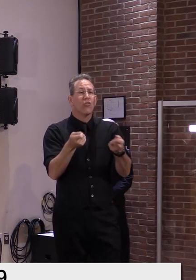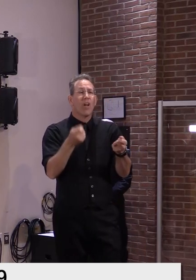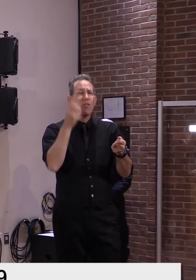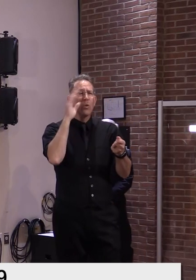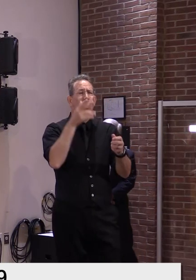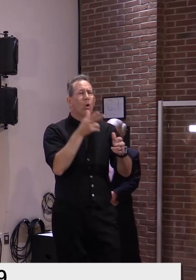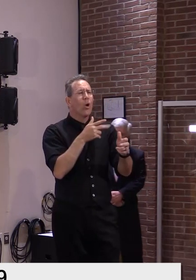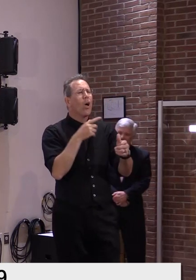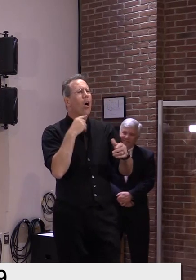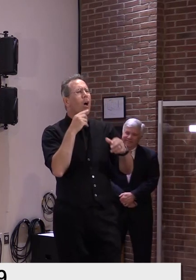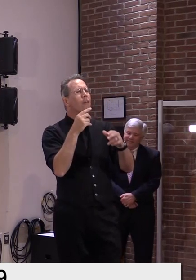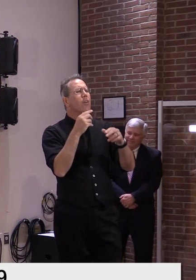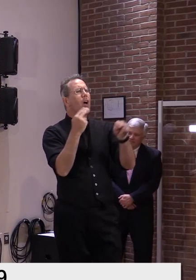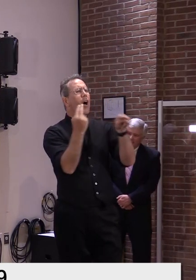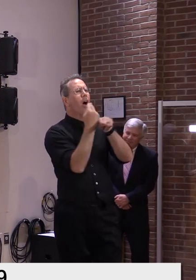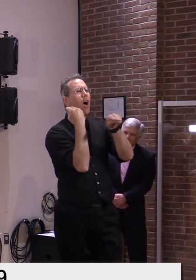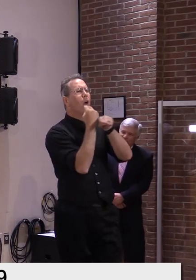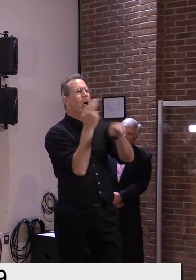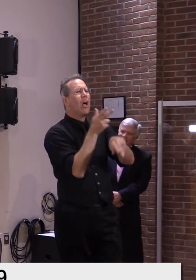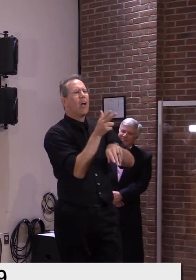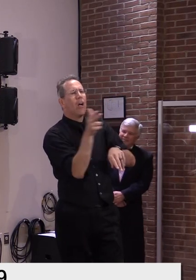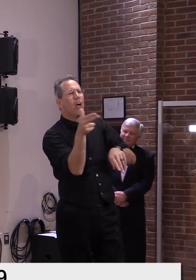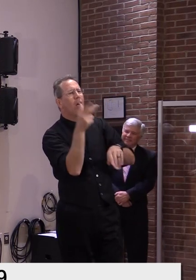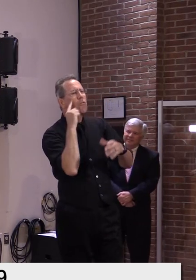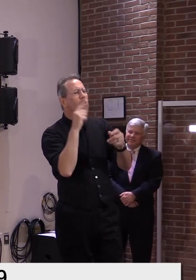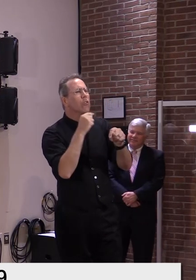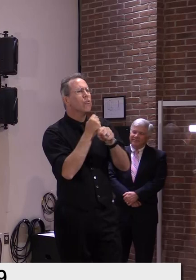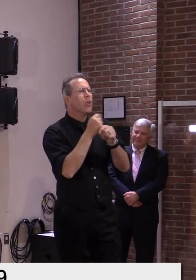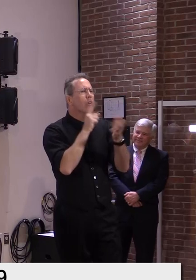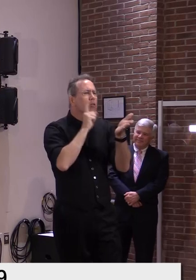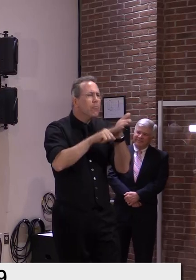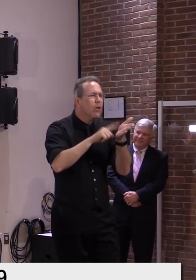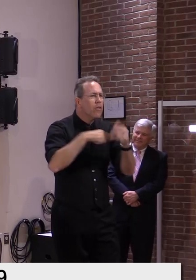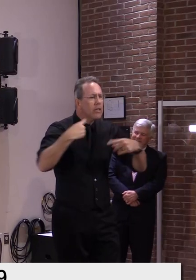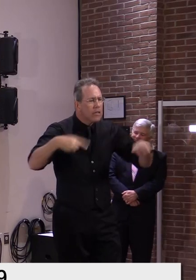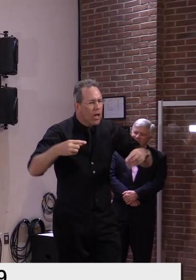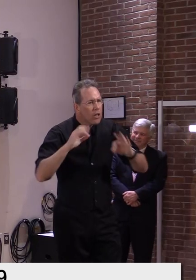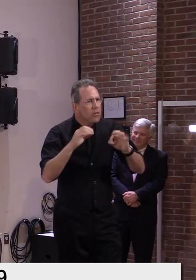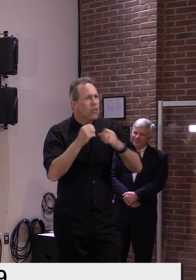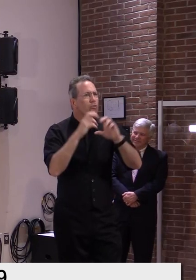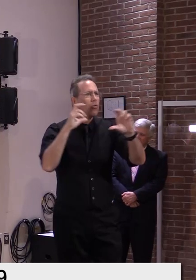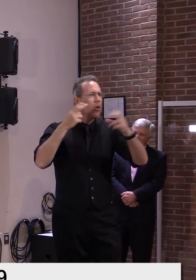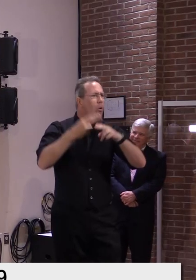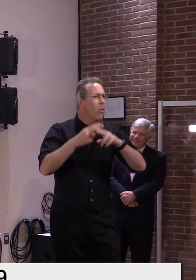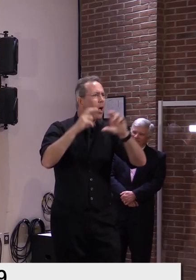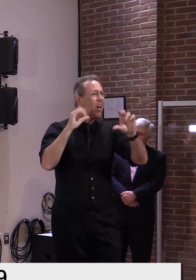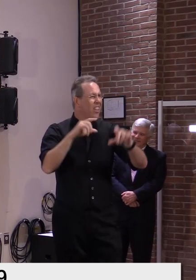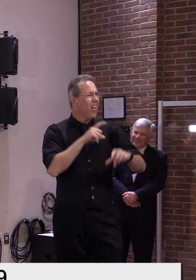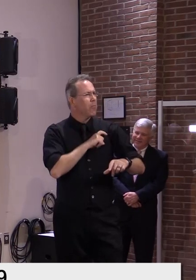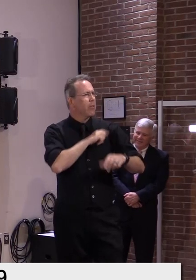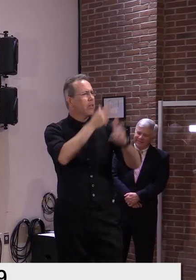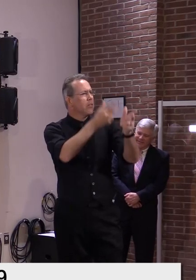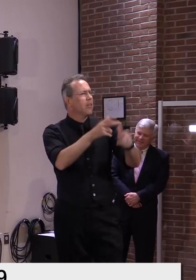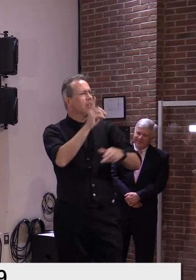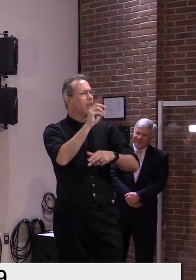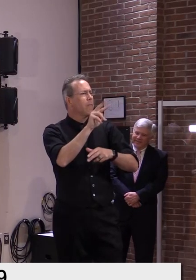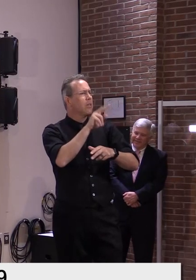like that's pretty easy access for the truckers while they're stopped, and or even set up a specific shot clinic